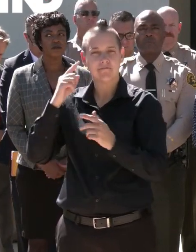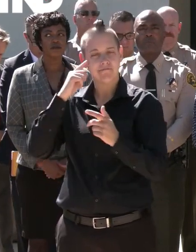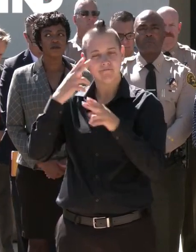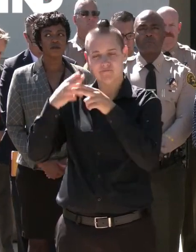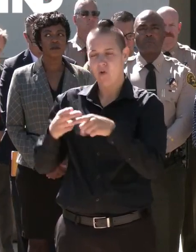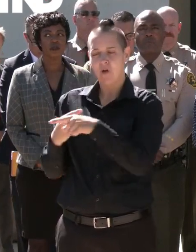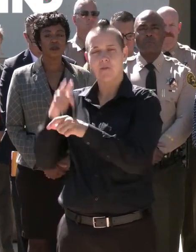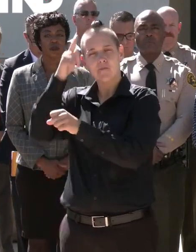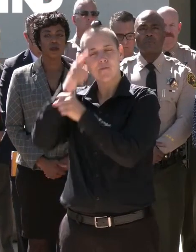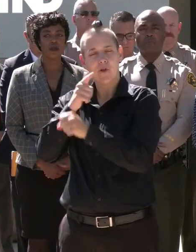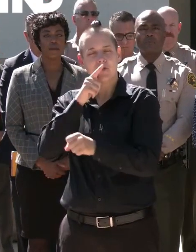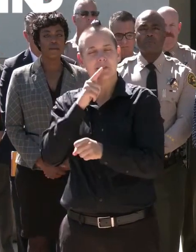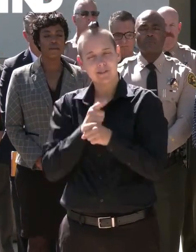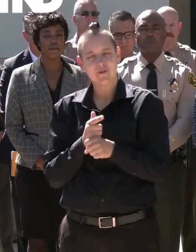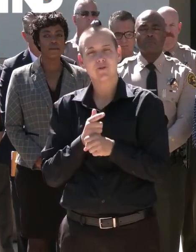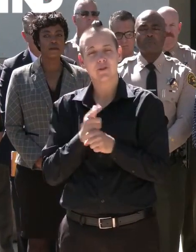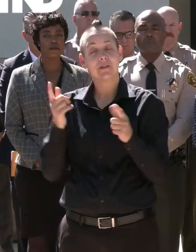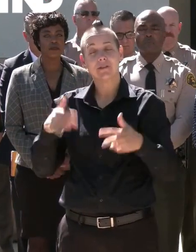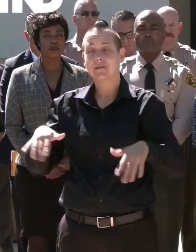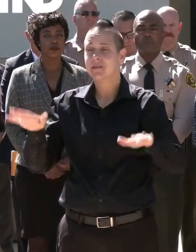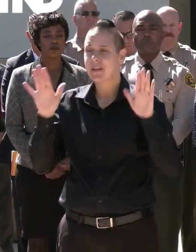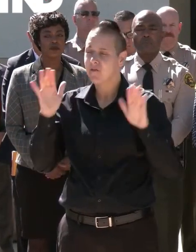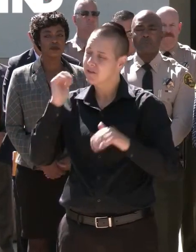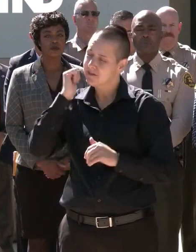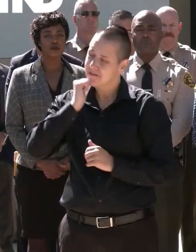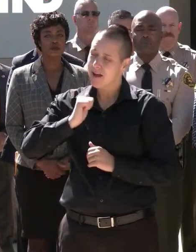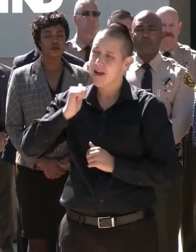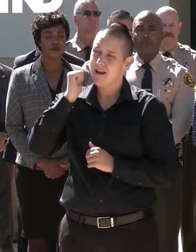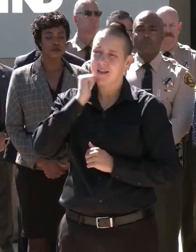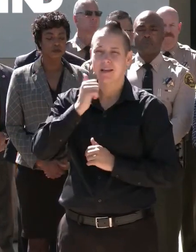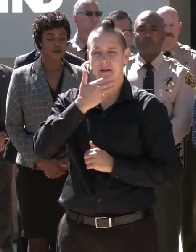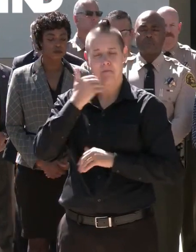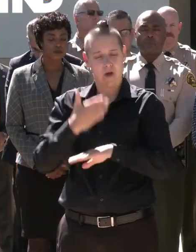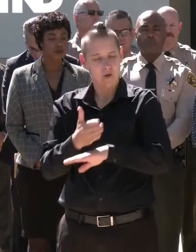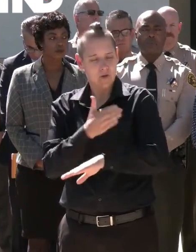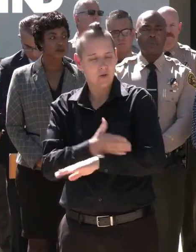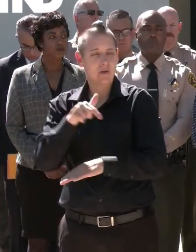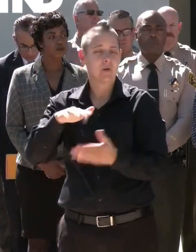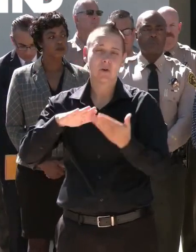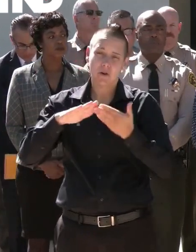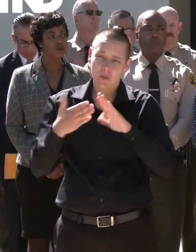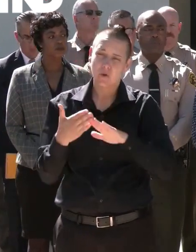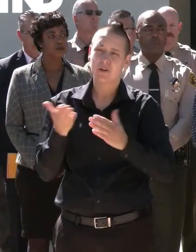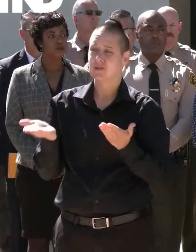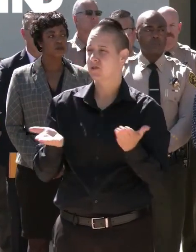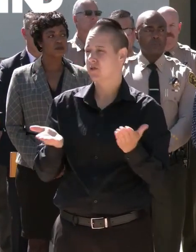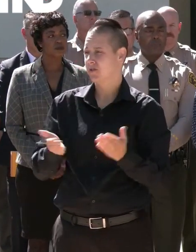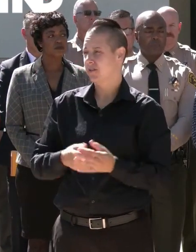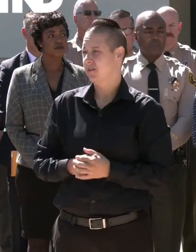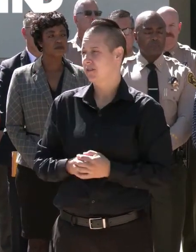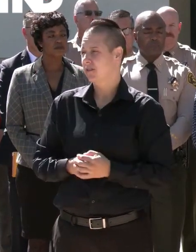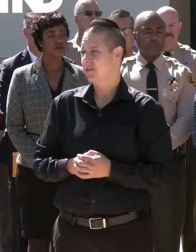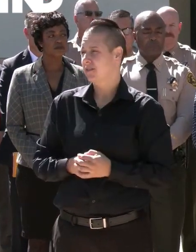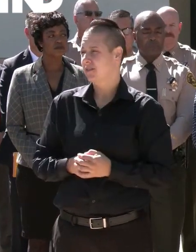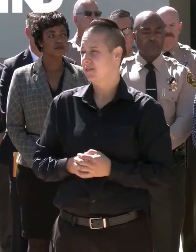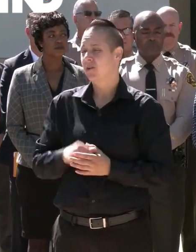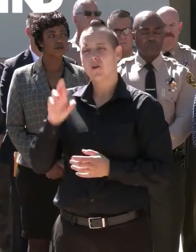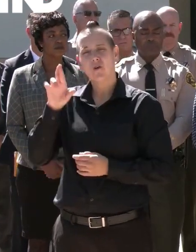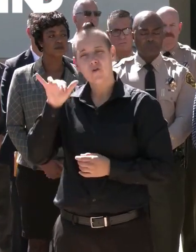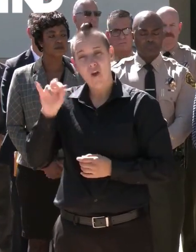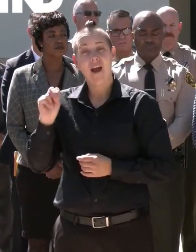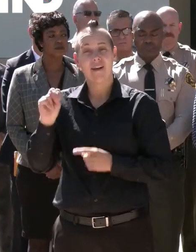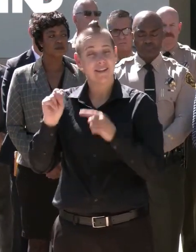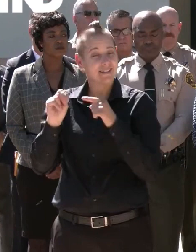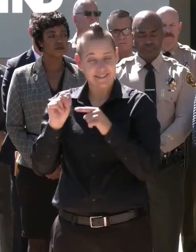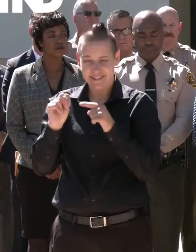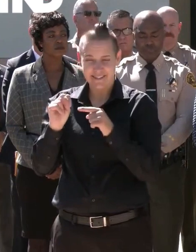brothers and sisters as he sacrificed daily to better the community that he served. Ryan